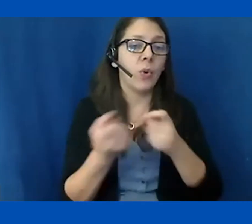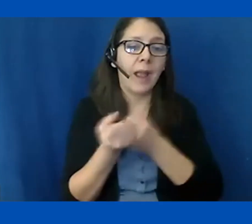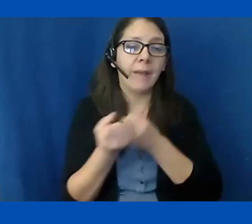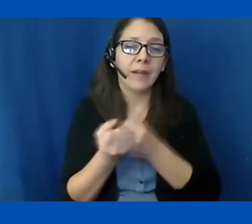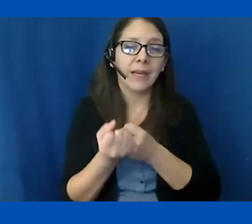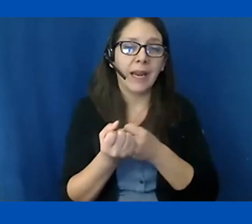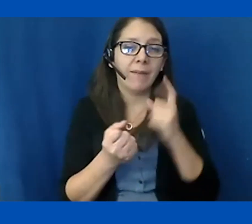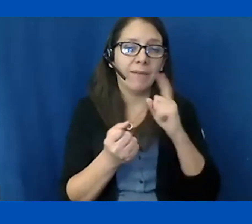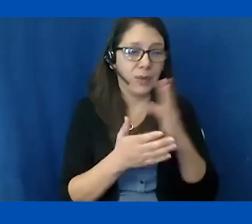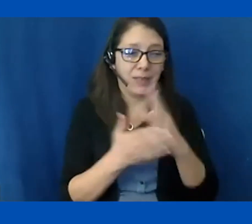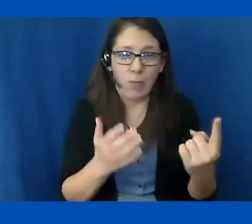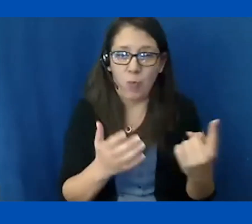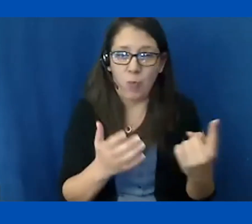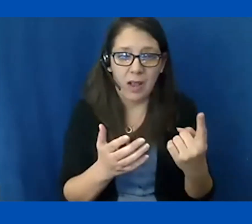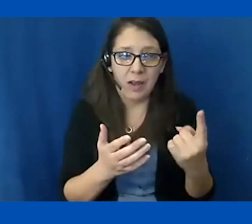you know?